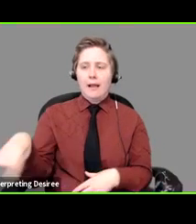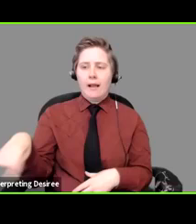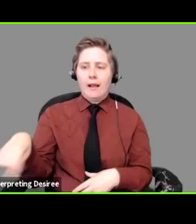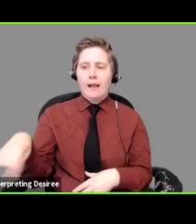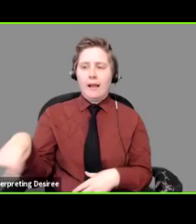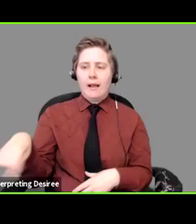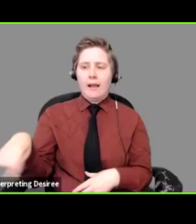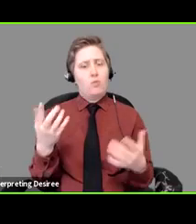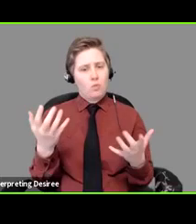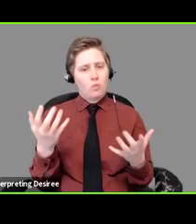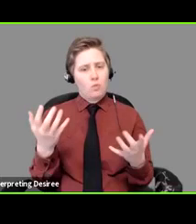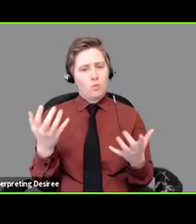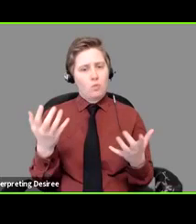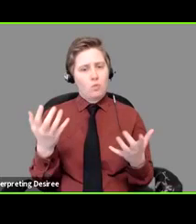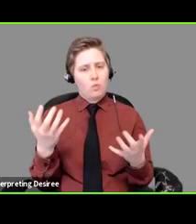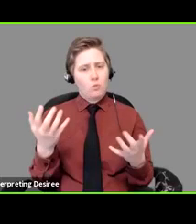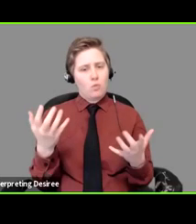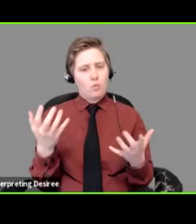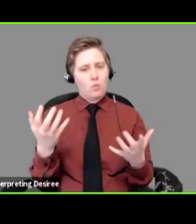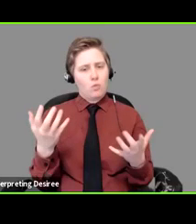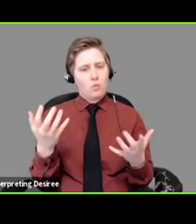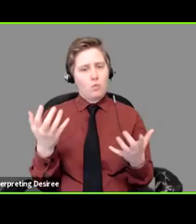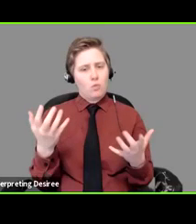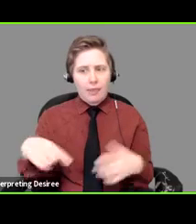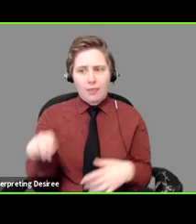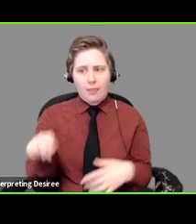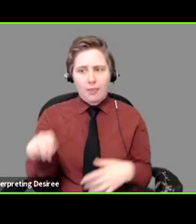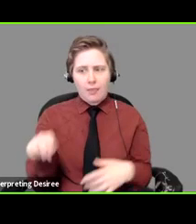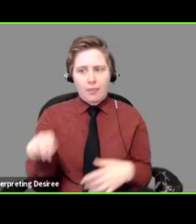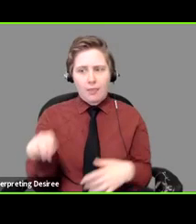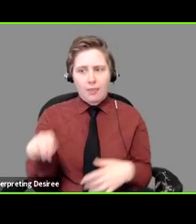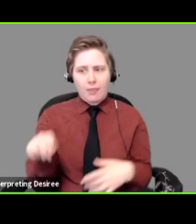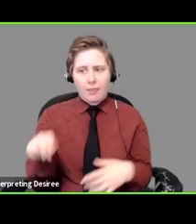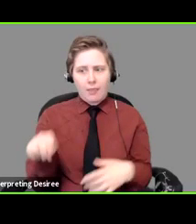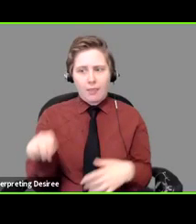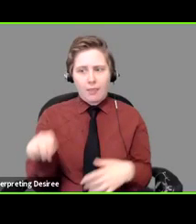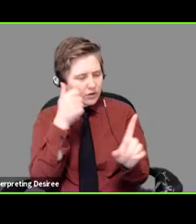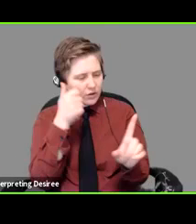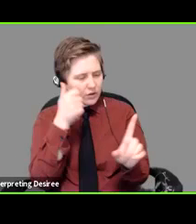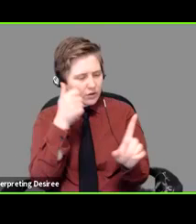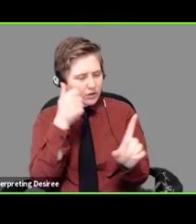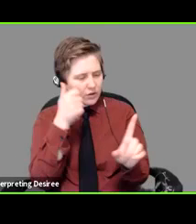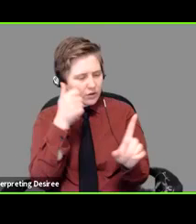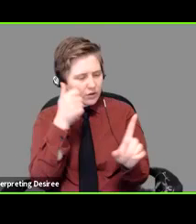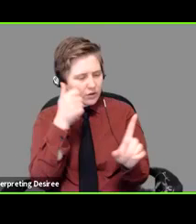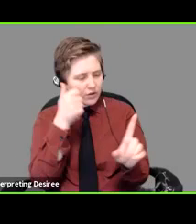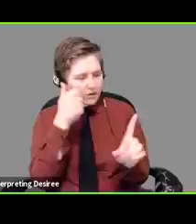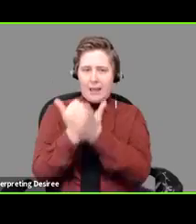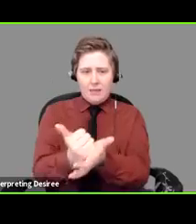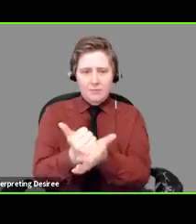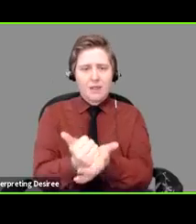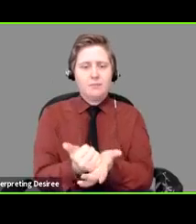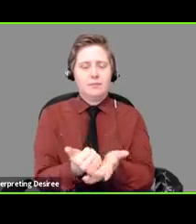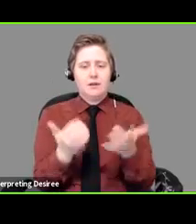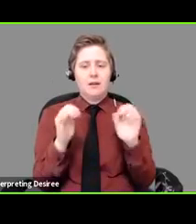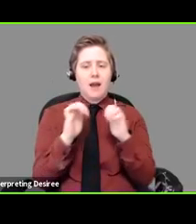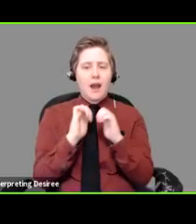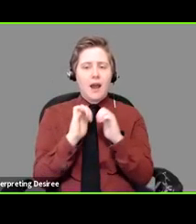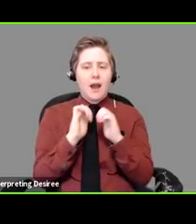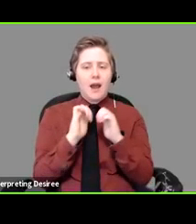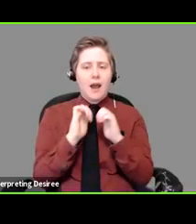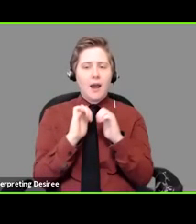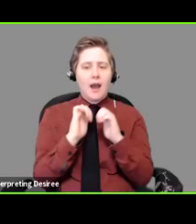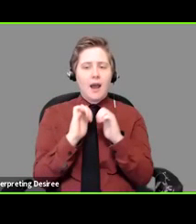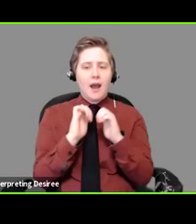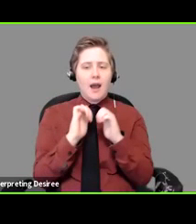to do the right things. They are looking at options for themselves, and we're trying to help them with options to how to, again,